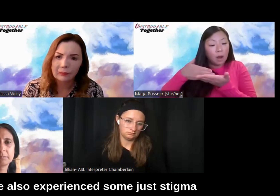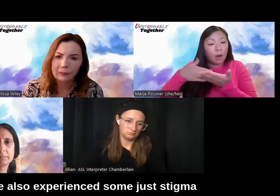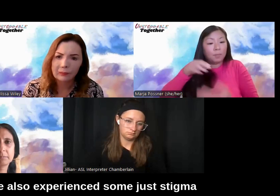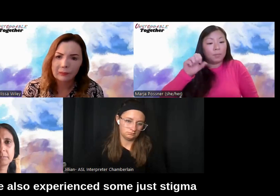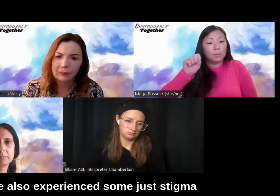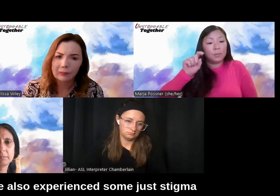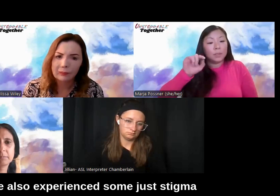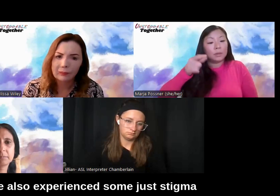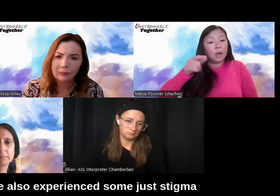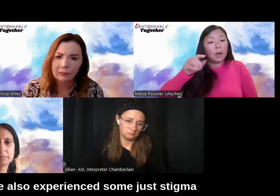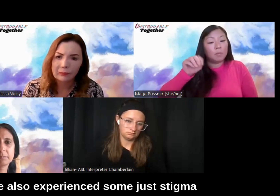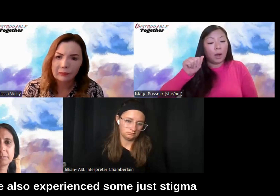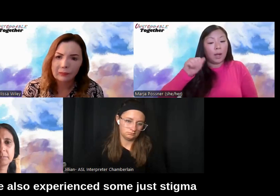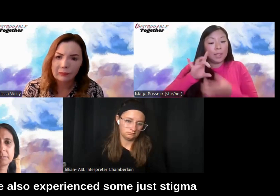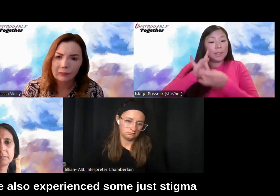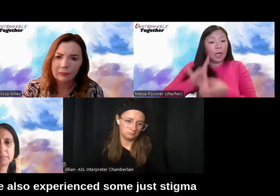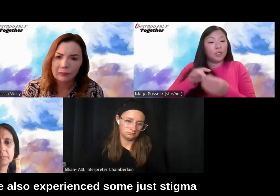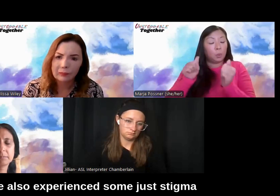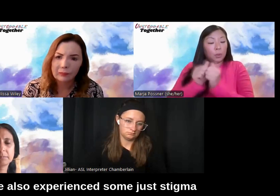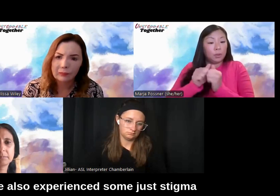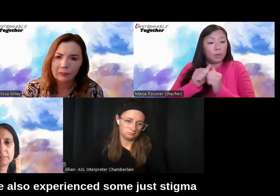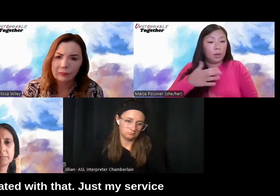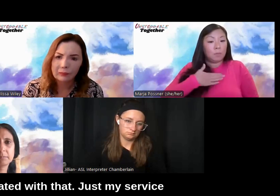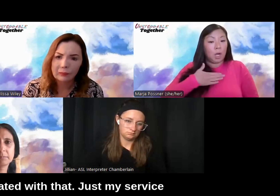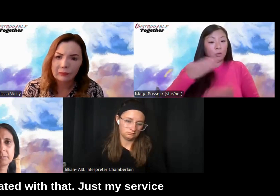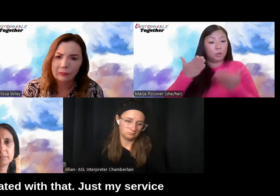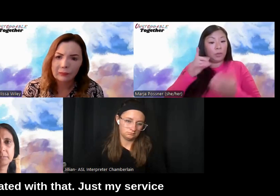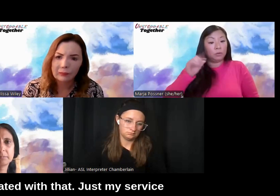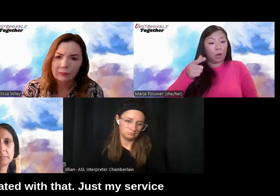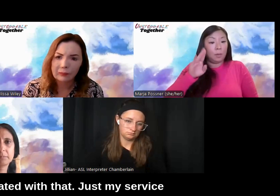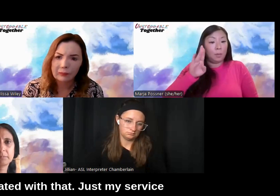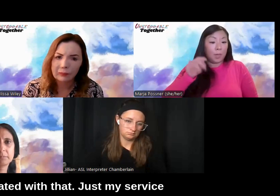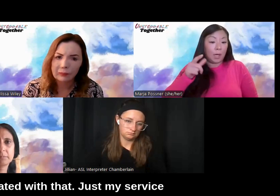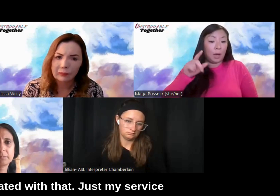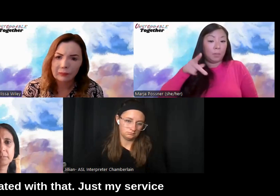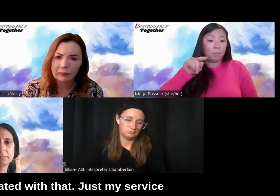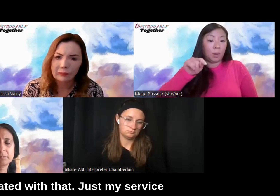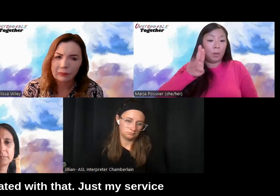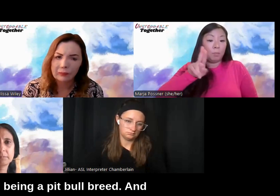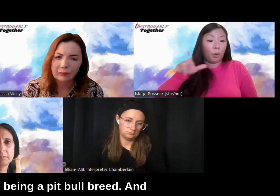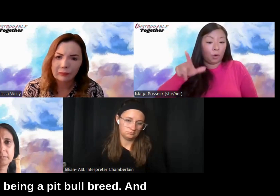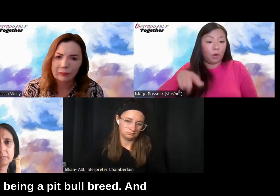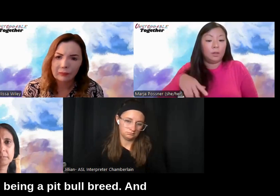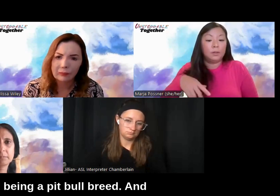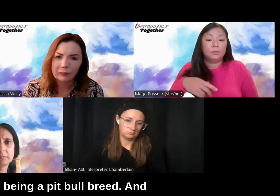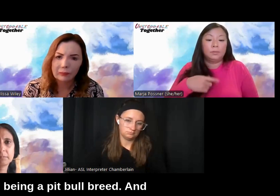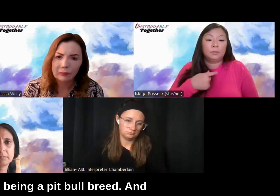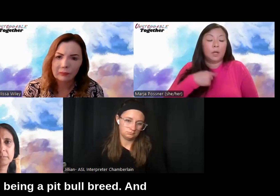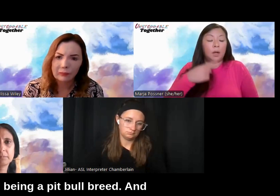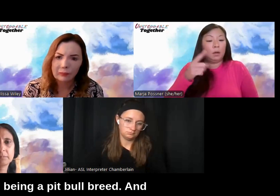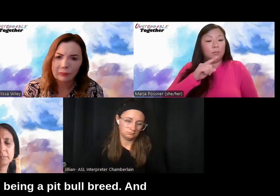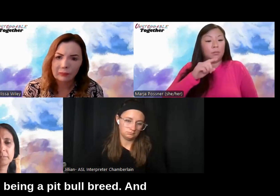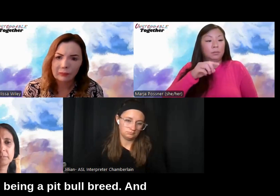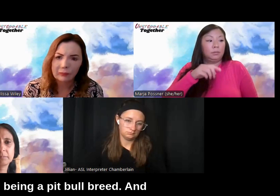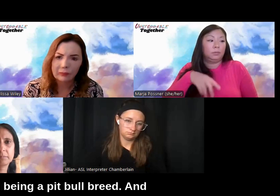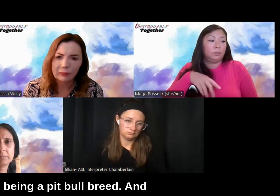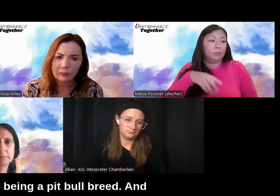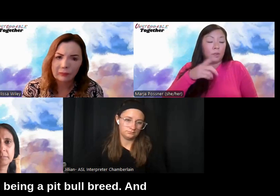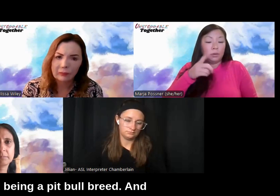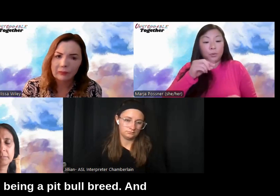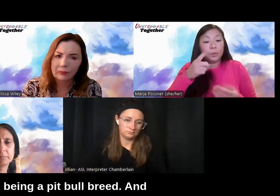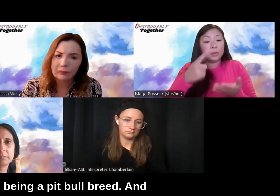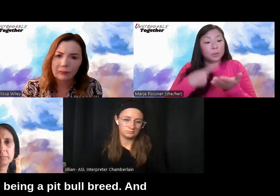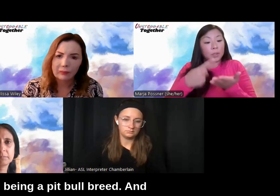bull. And so I have also experienced some just stigma associated with that, just my service dog being a pit bull